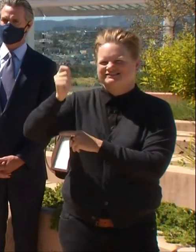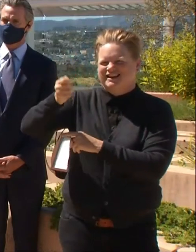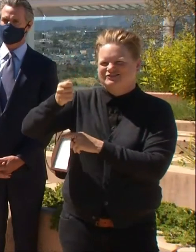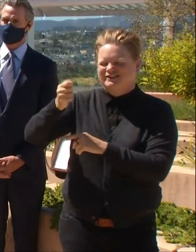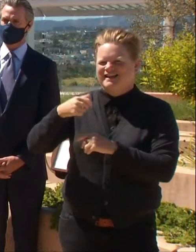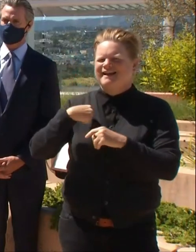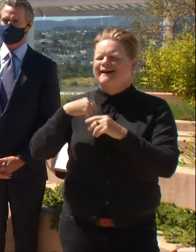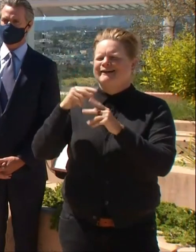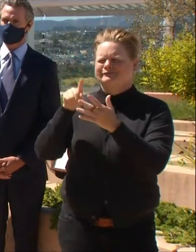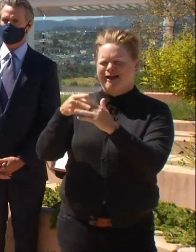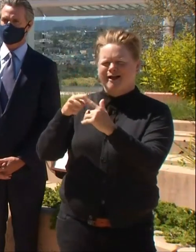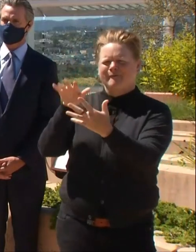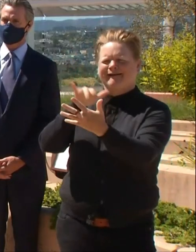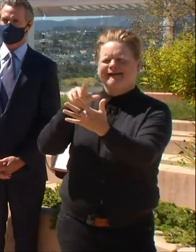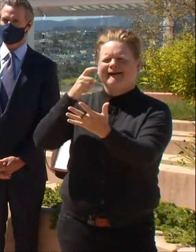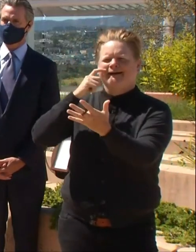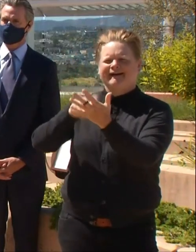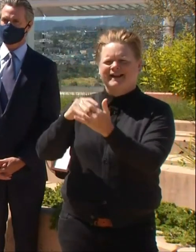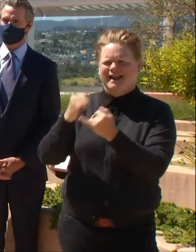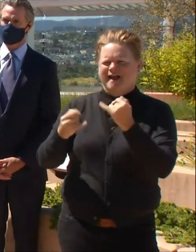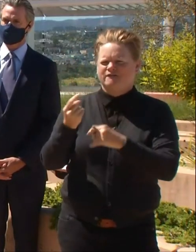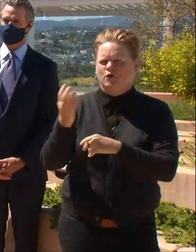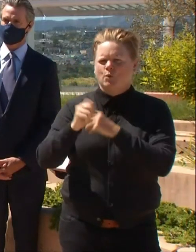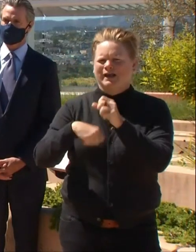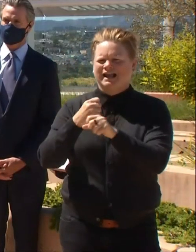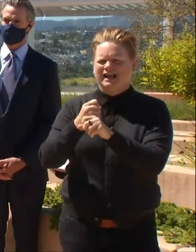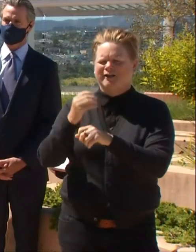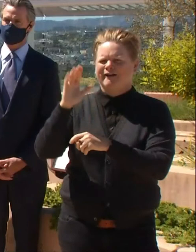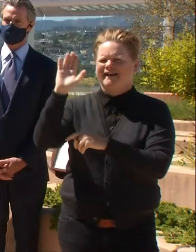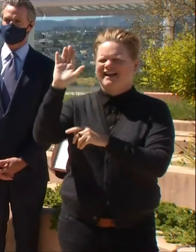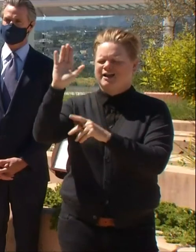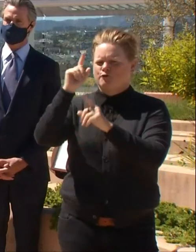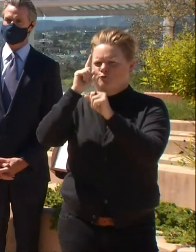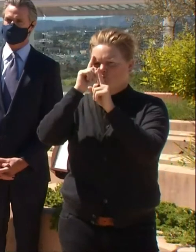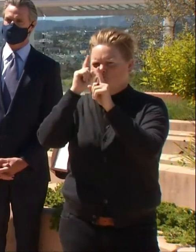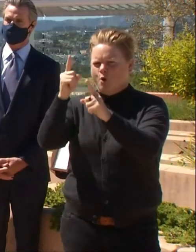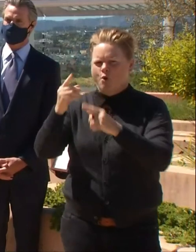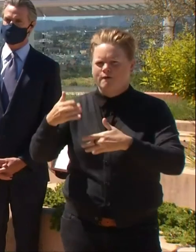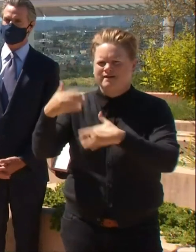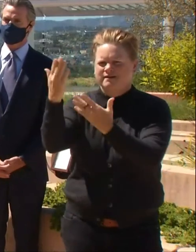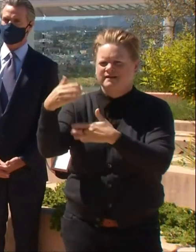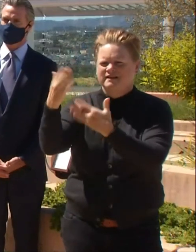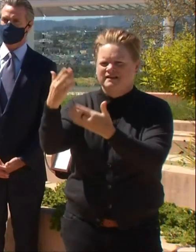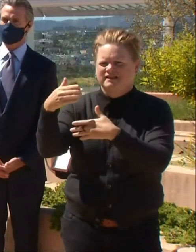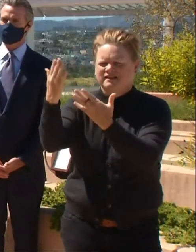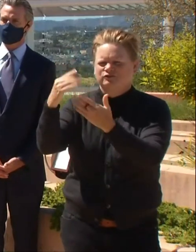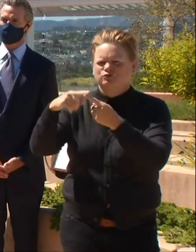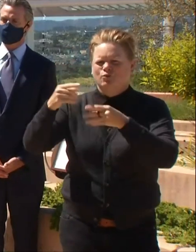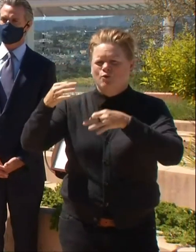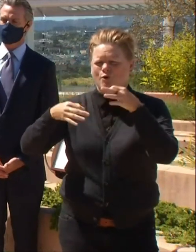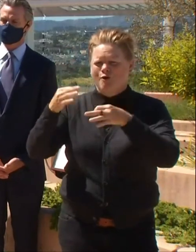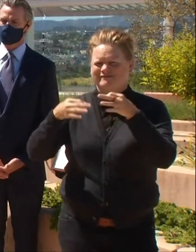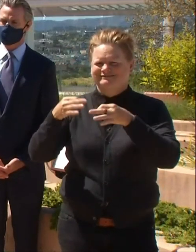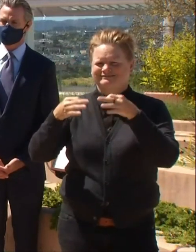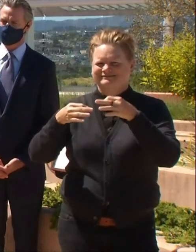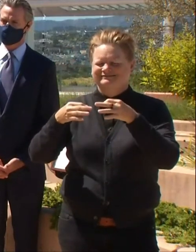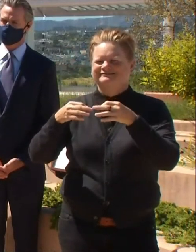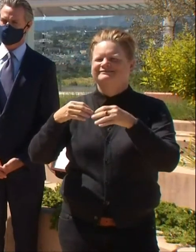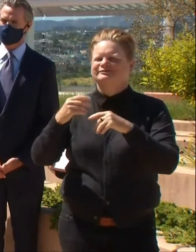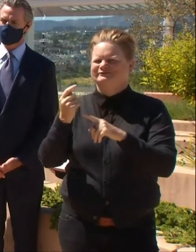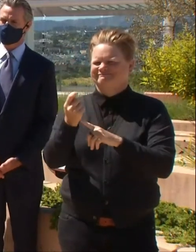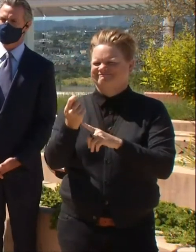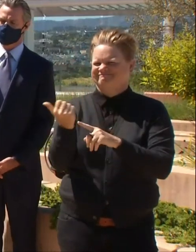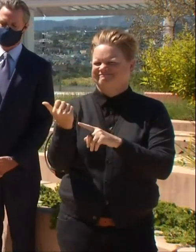many cases as possible before the Supreme Court. And the court actually has taken up a case, Corlett, which is a case that looks at New